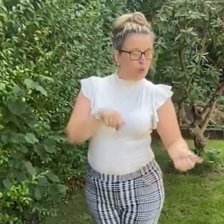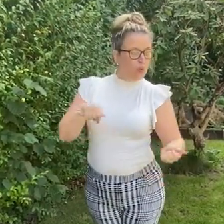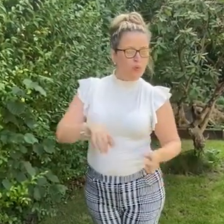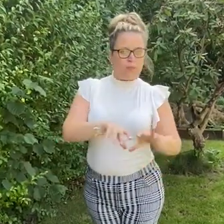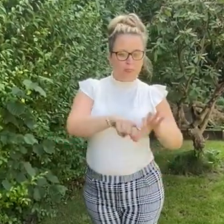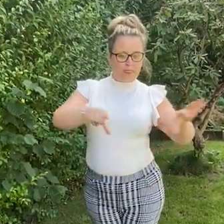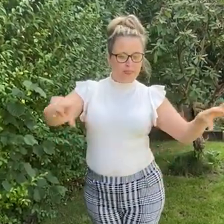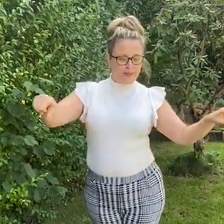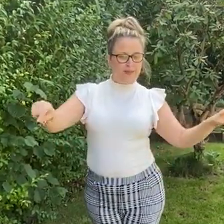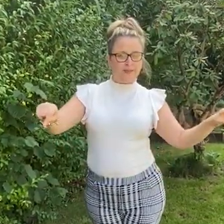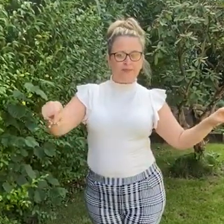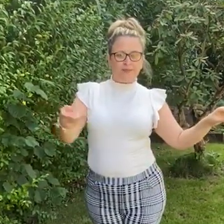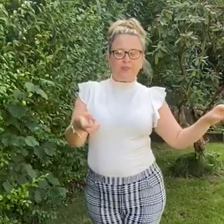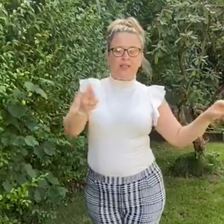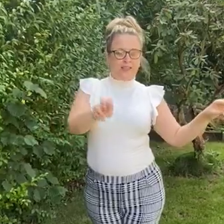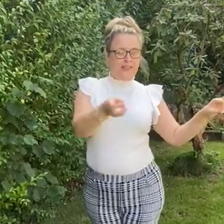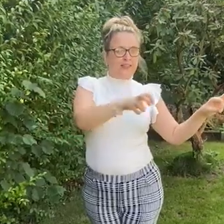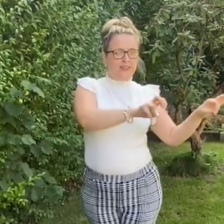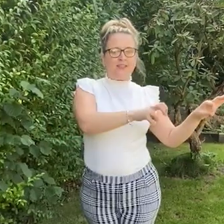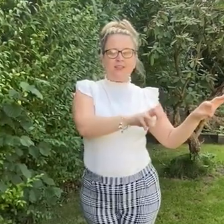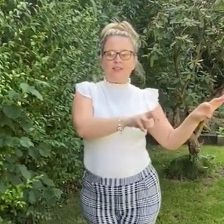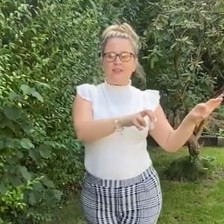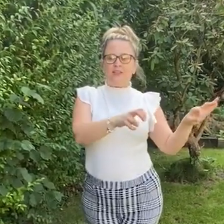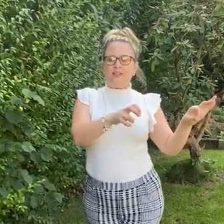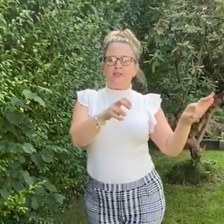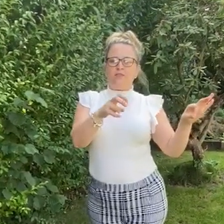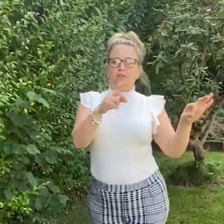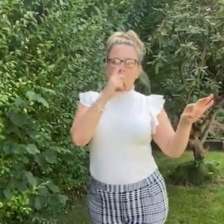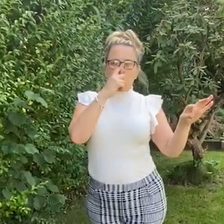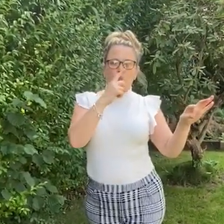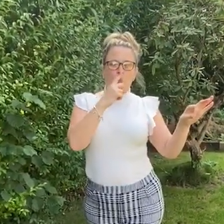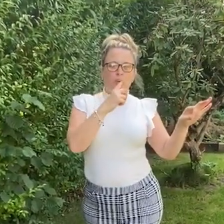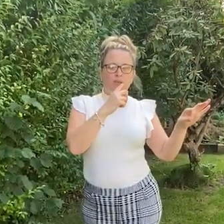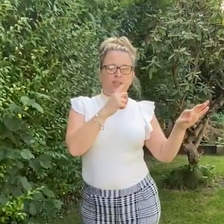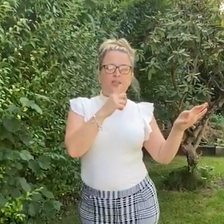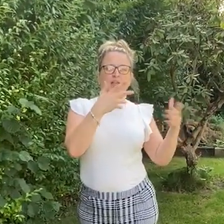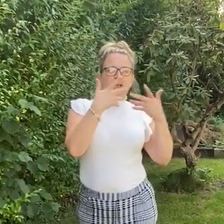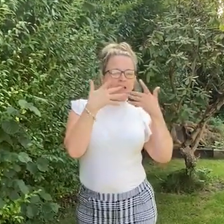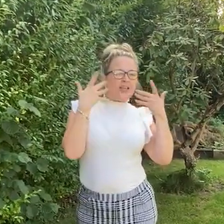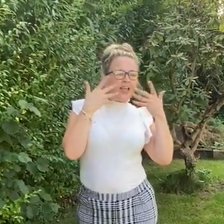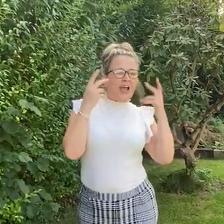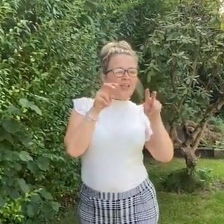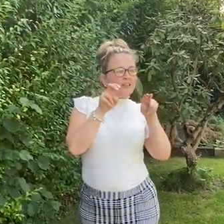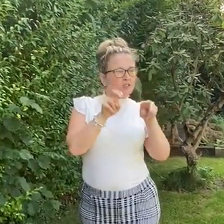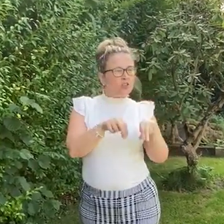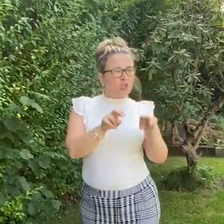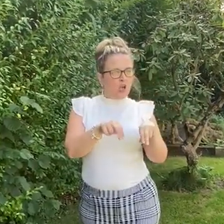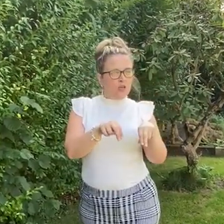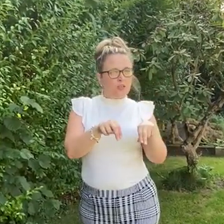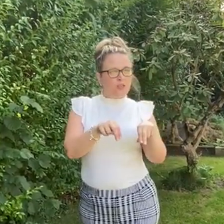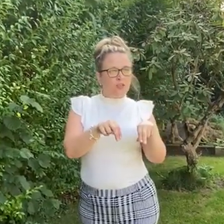And the dog A nest for the bird And a shower for the frog